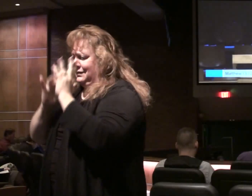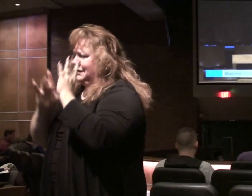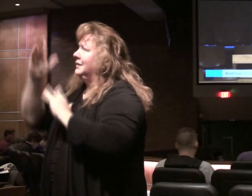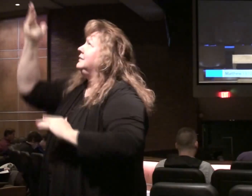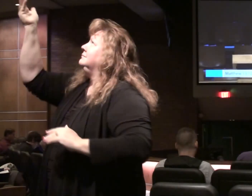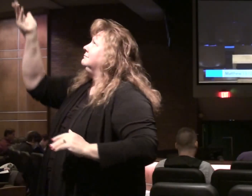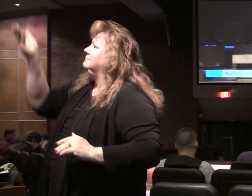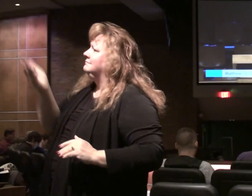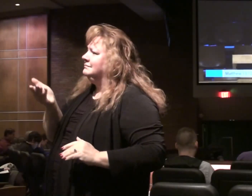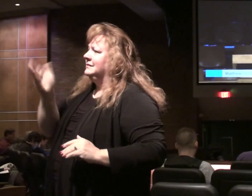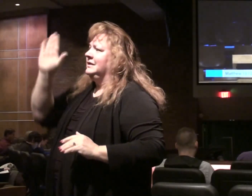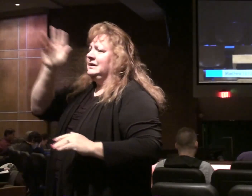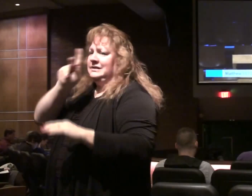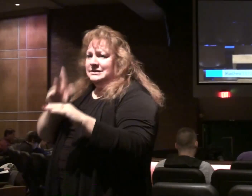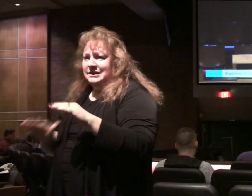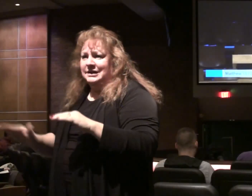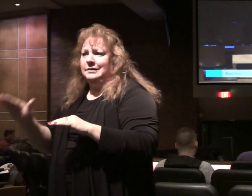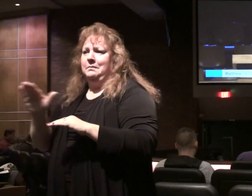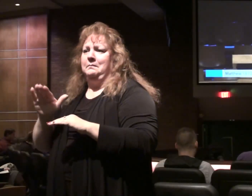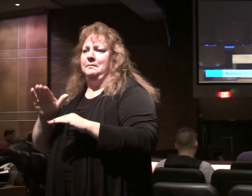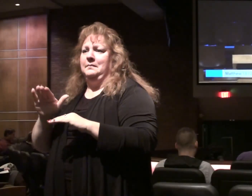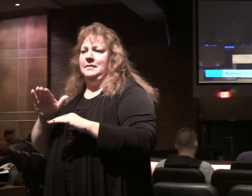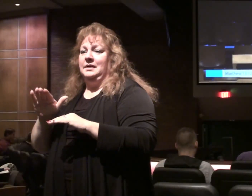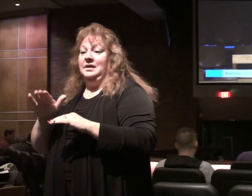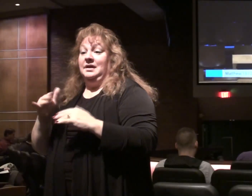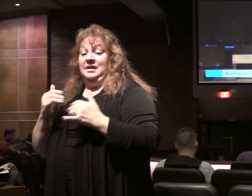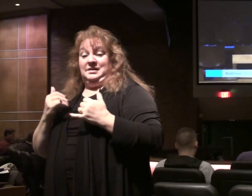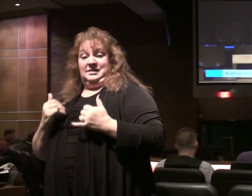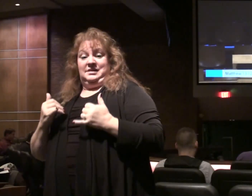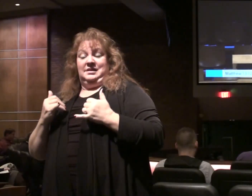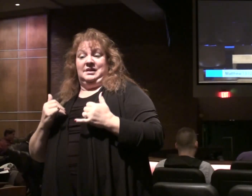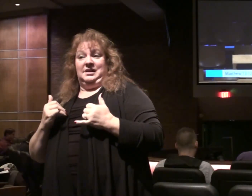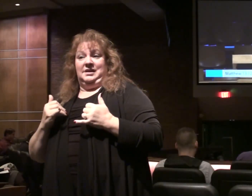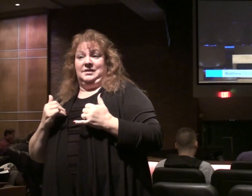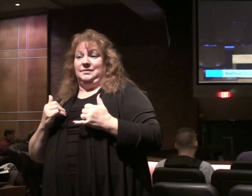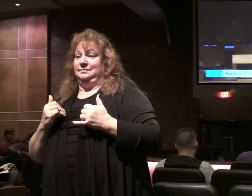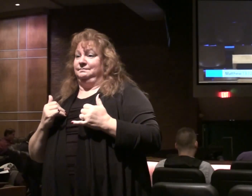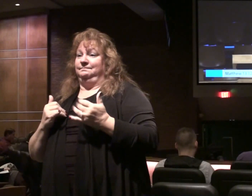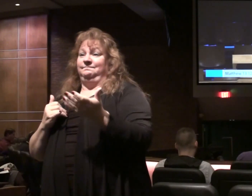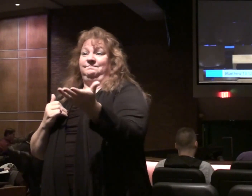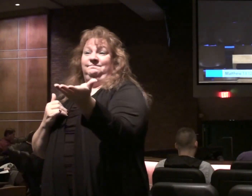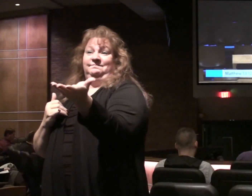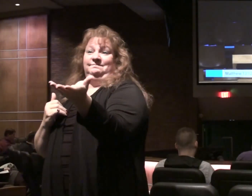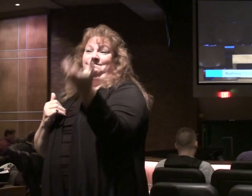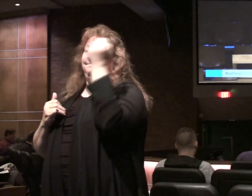their Messiah and his kingdom. Now it's being taken away.